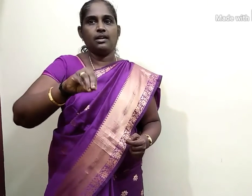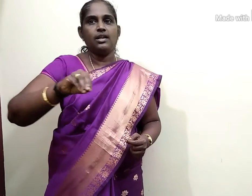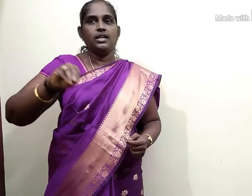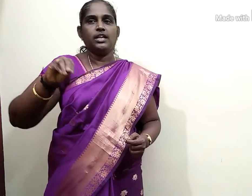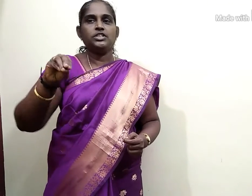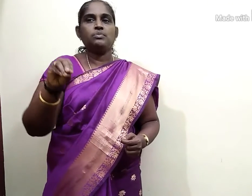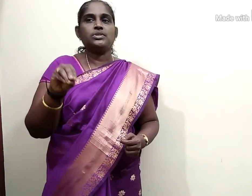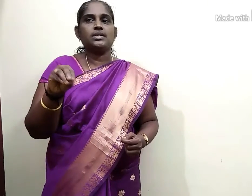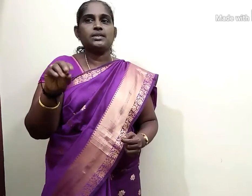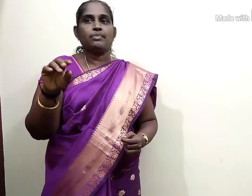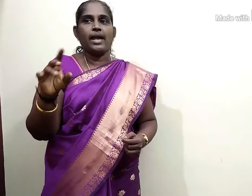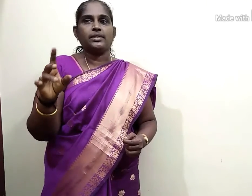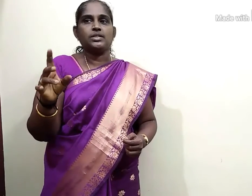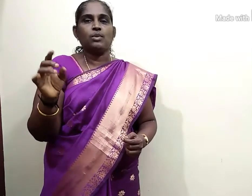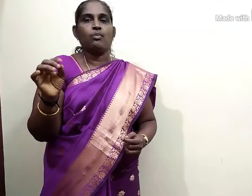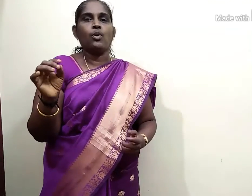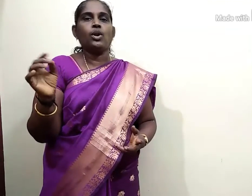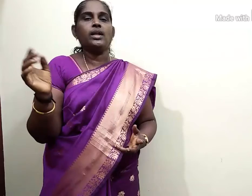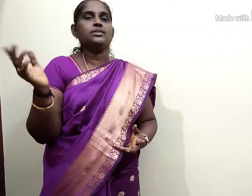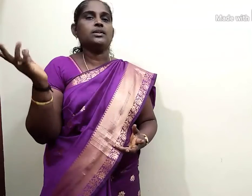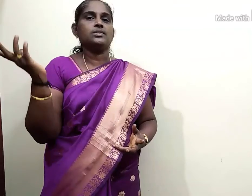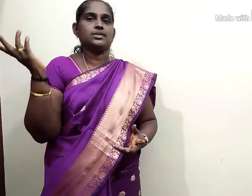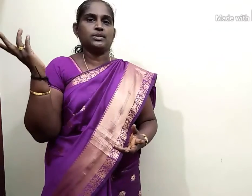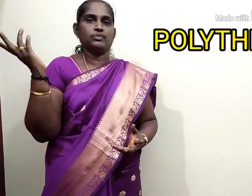religion, Egyptians practiced polytheism.